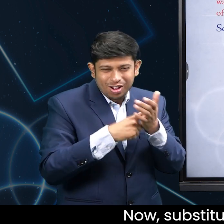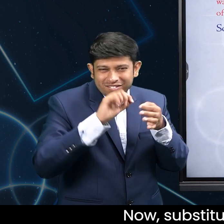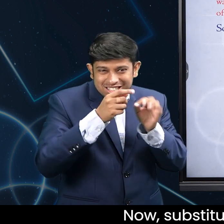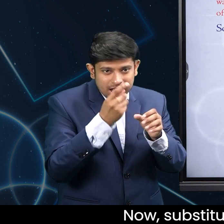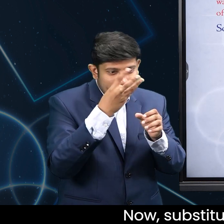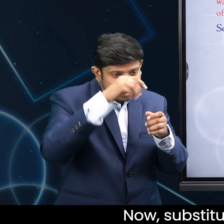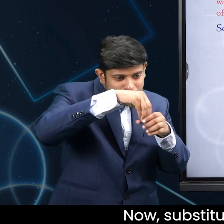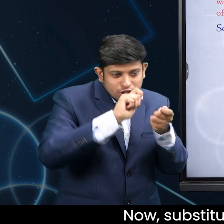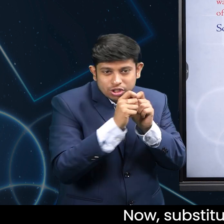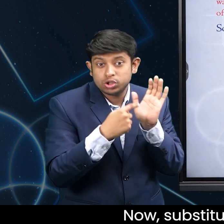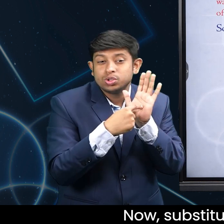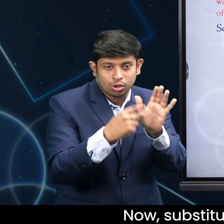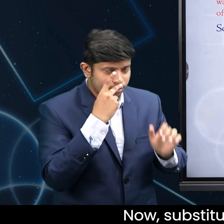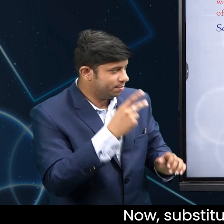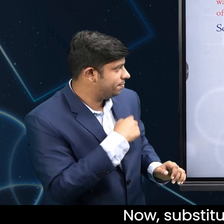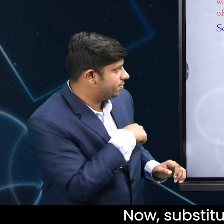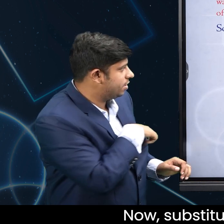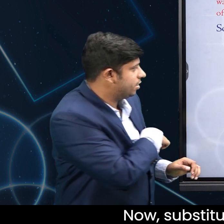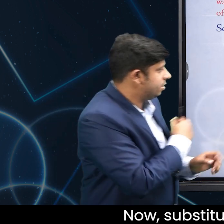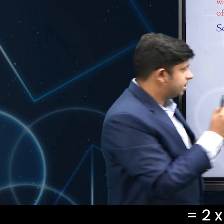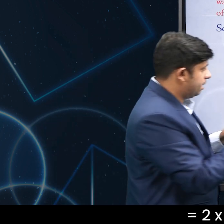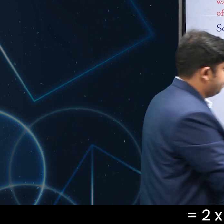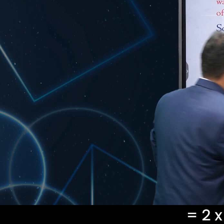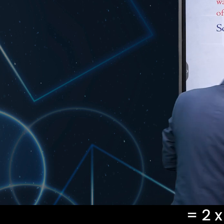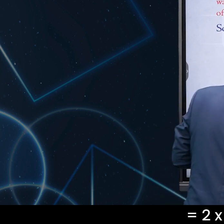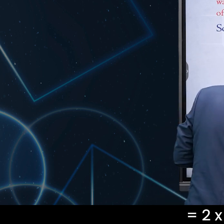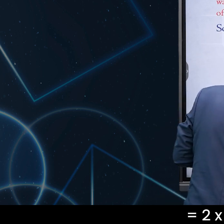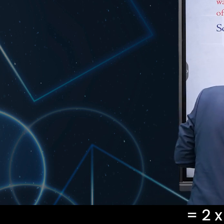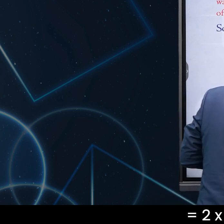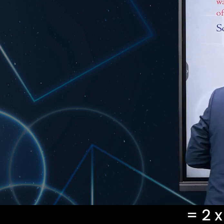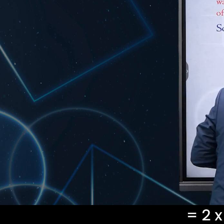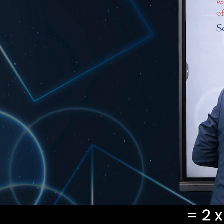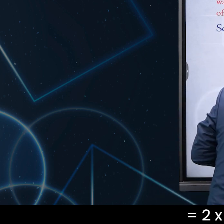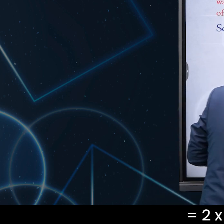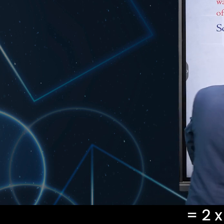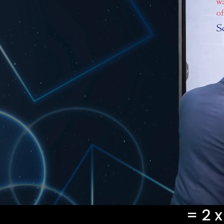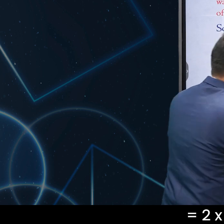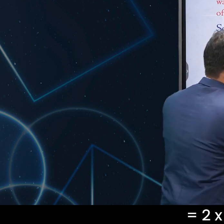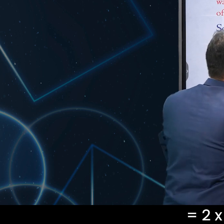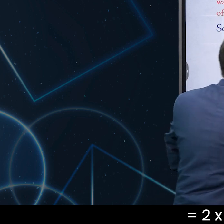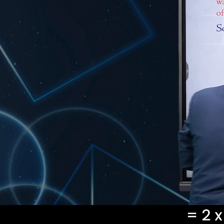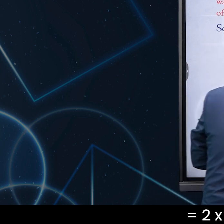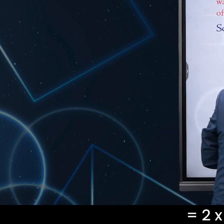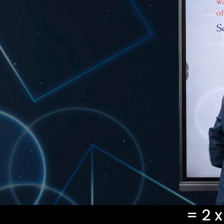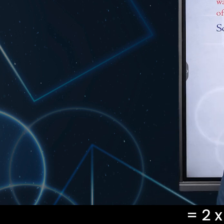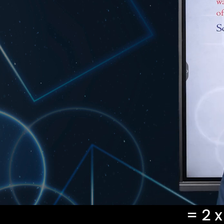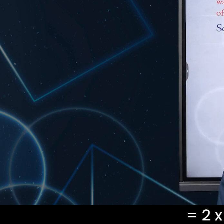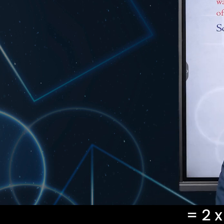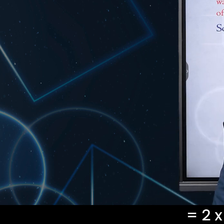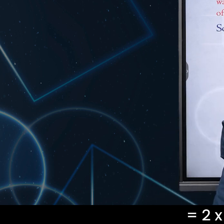in the formula. We get 2 into 22 by 7 into 4.2 into